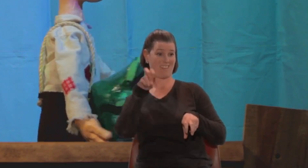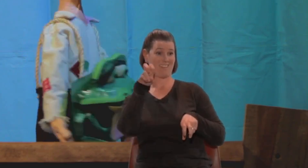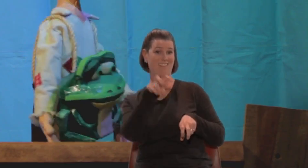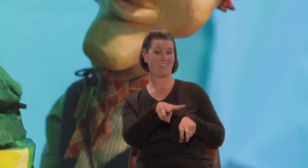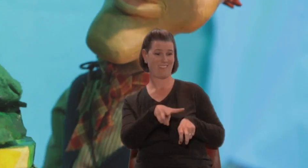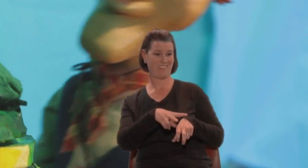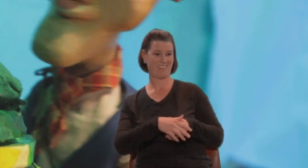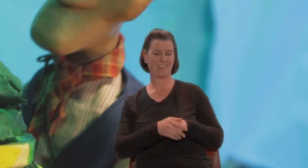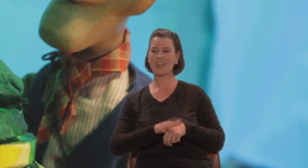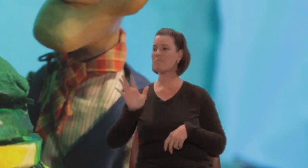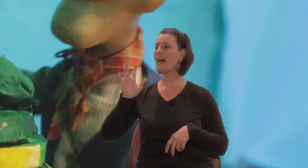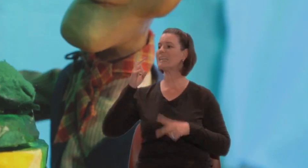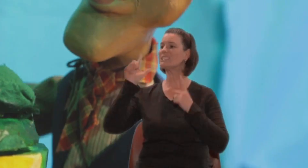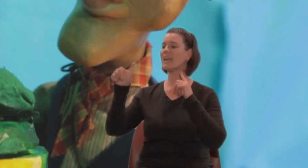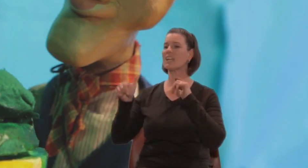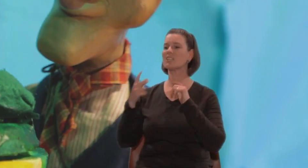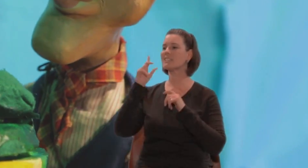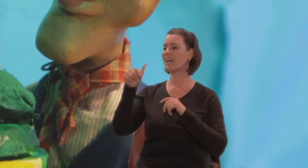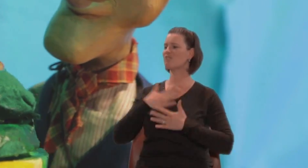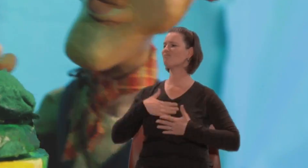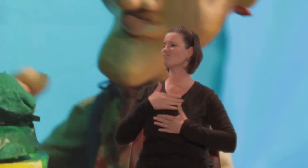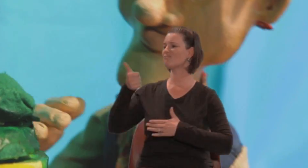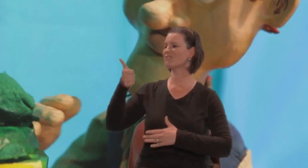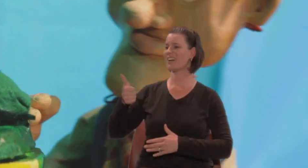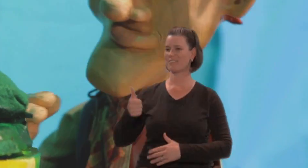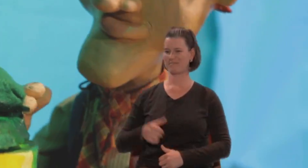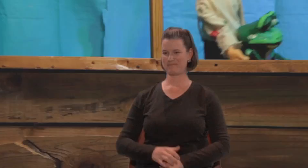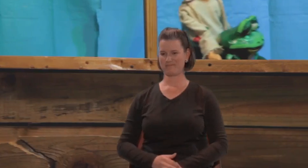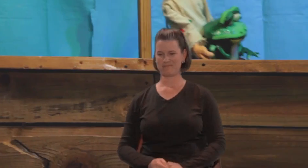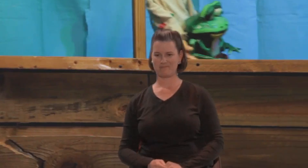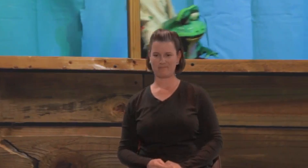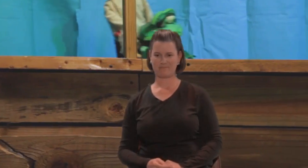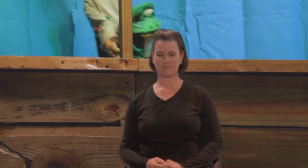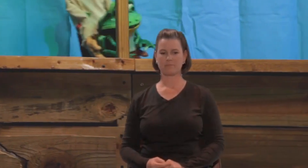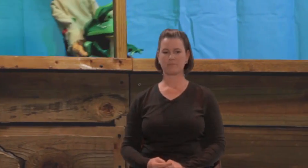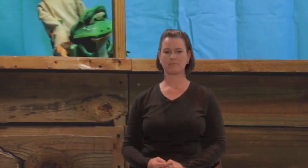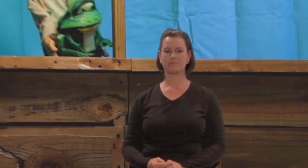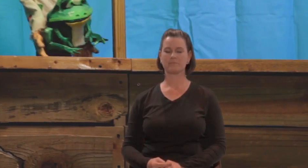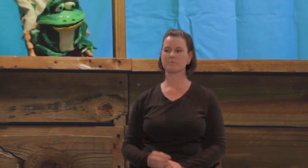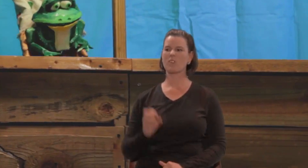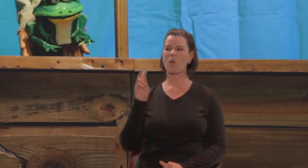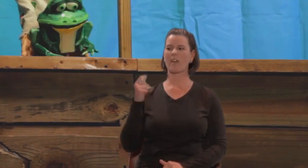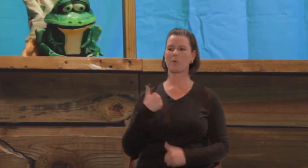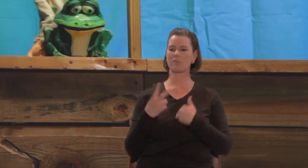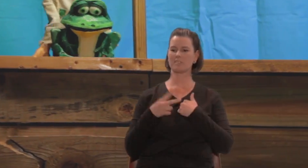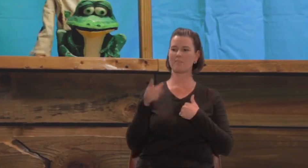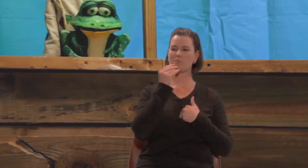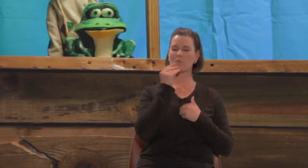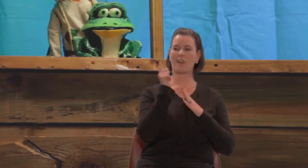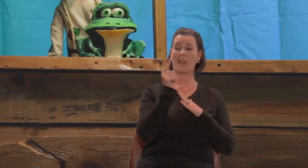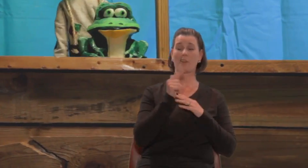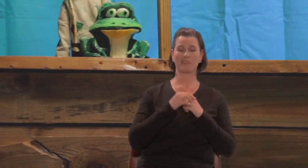Clem, don't let the lily pad hit you on the way out. Yeah, ready. Okay, then we'll just save you a piece of shoe fly pie.